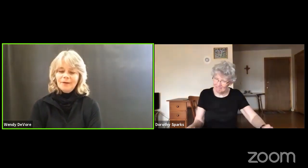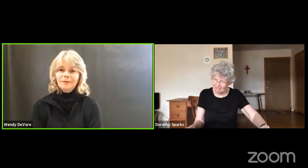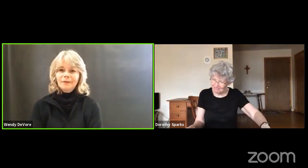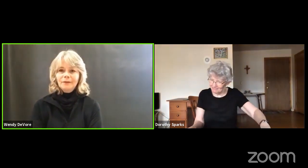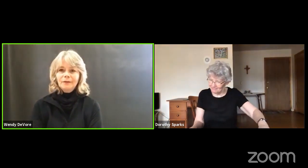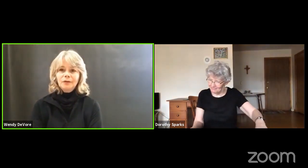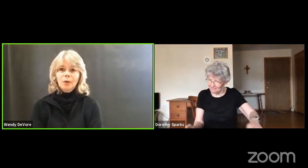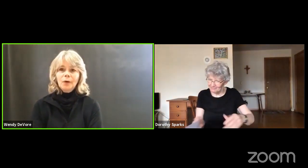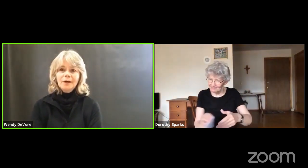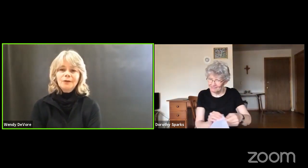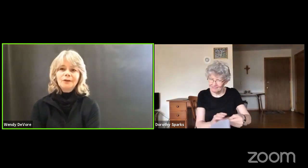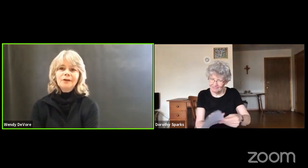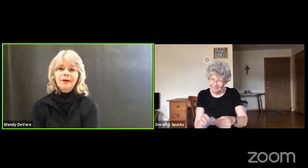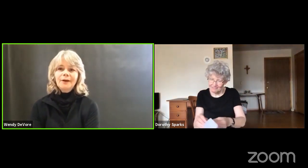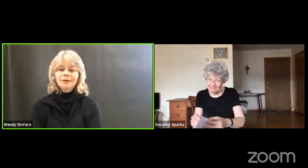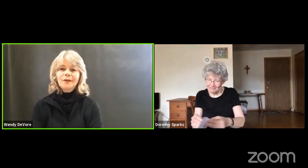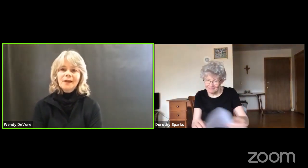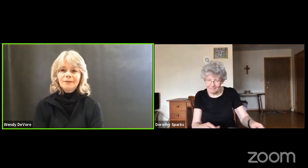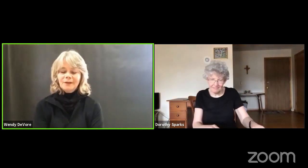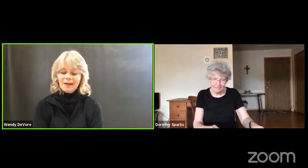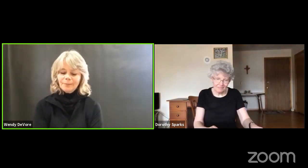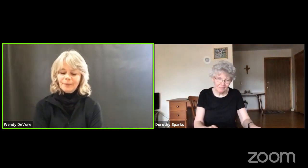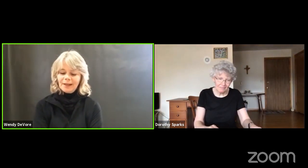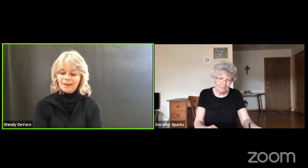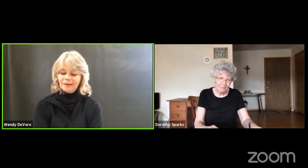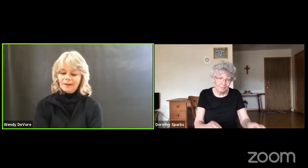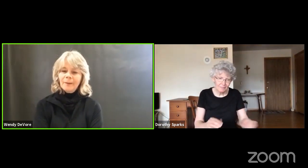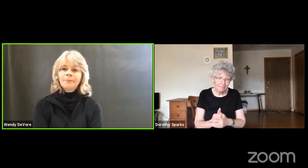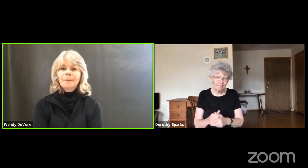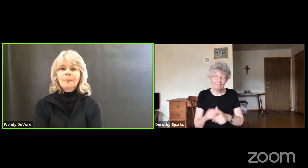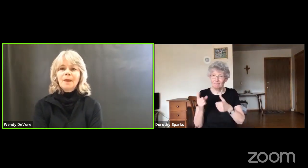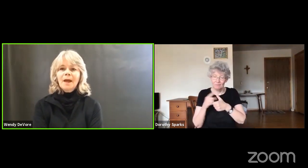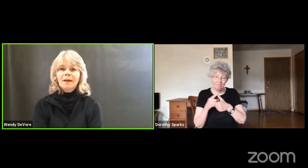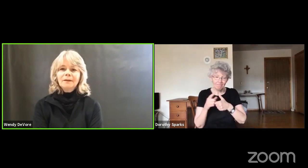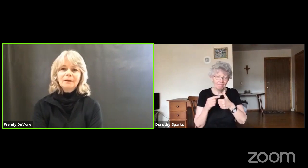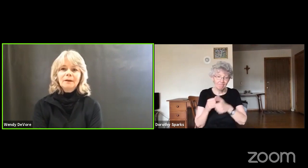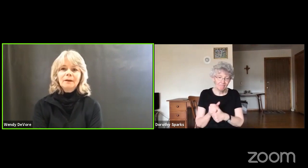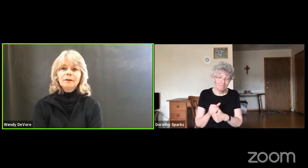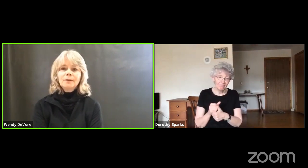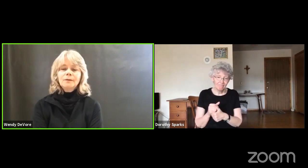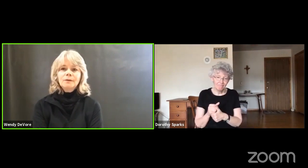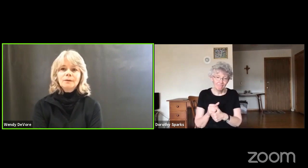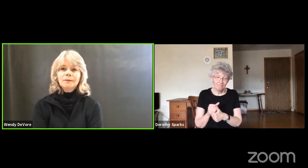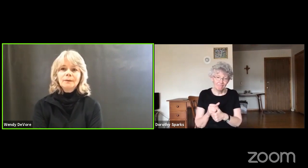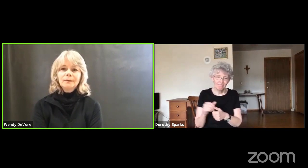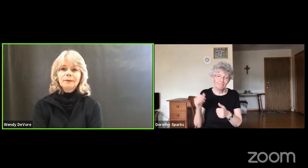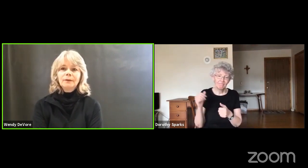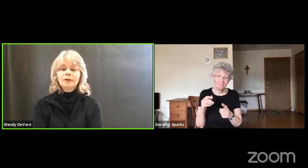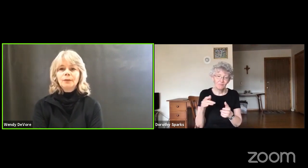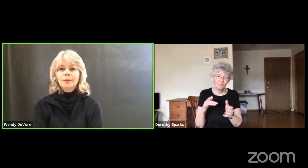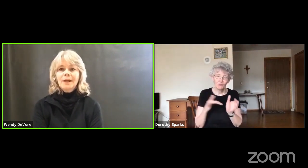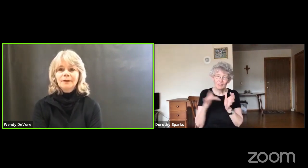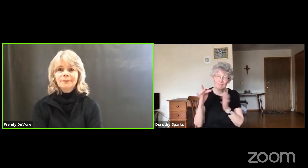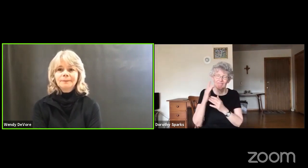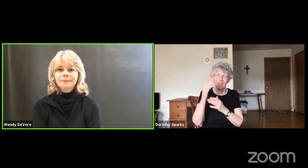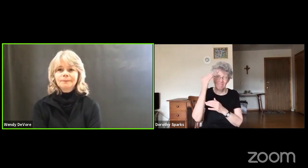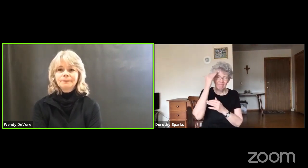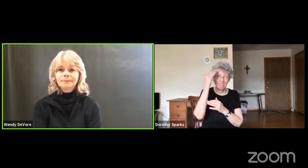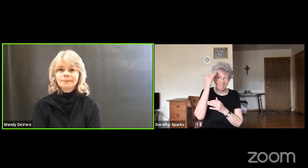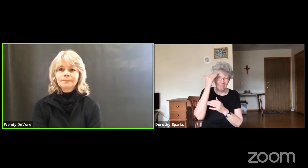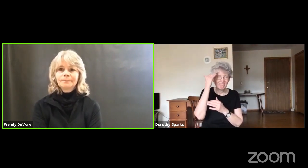types of stories or scenarios that have taken place that allude to